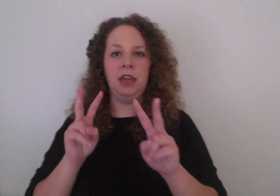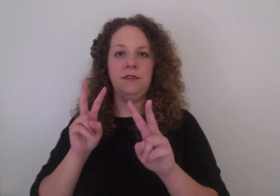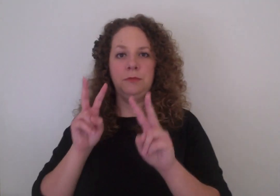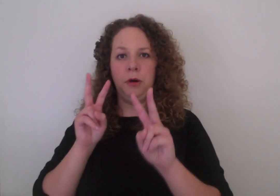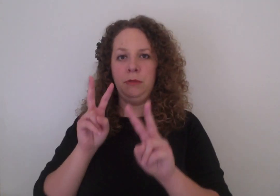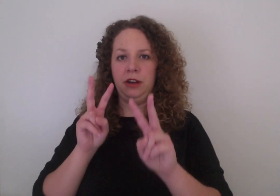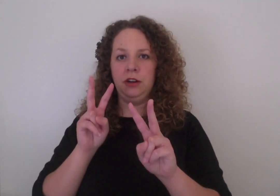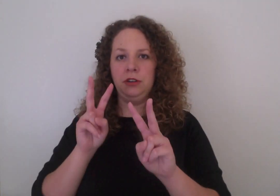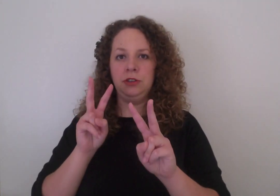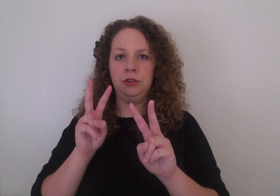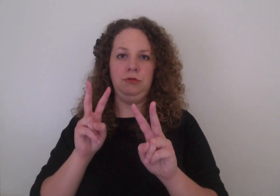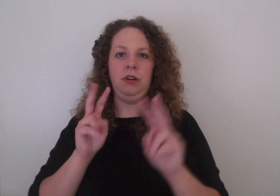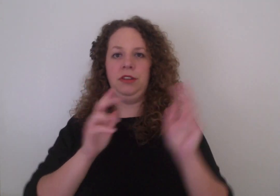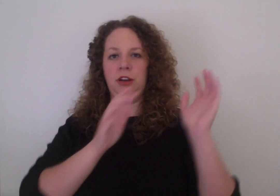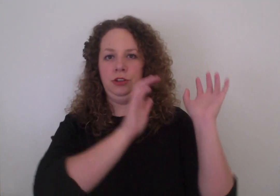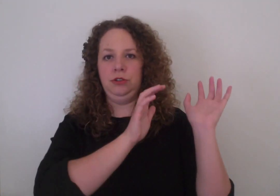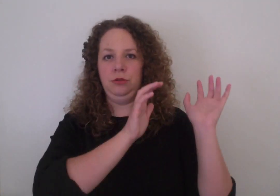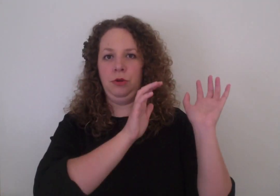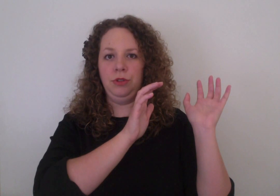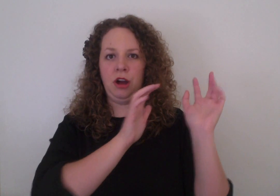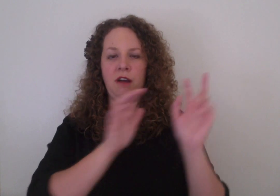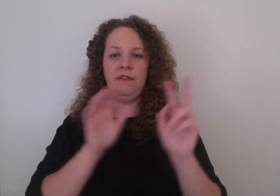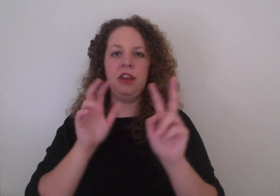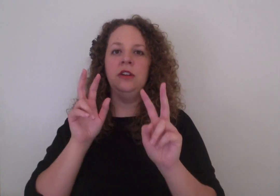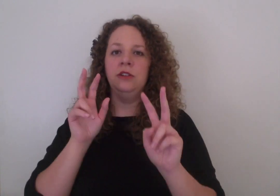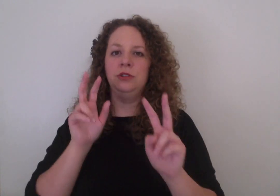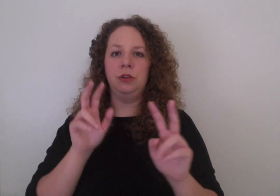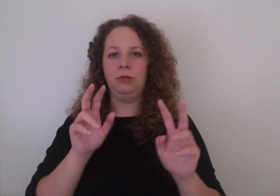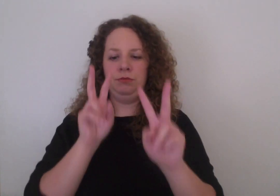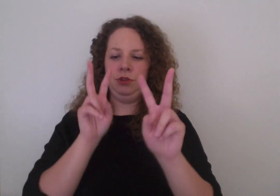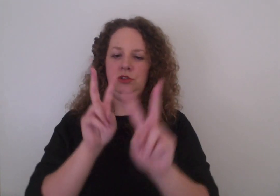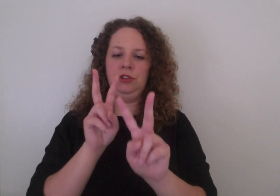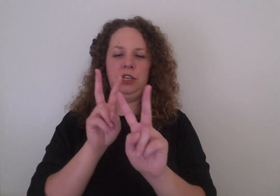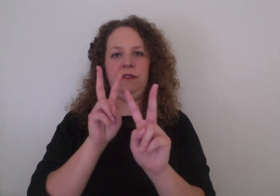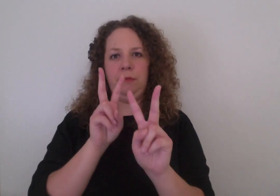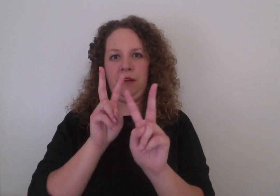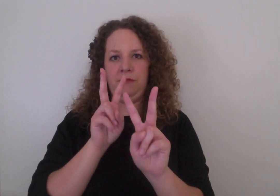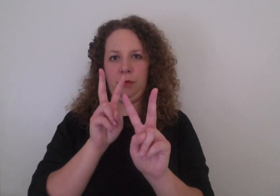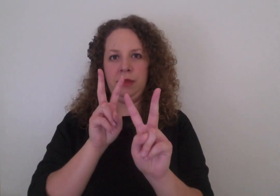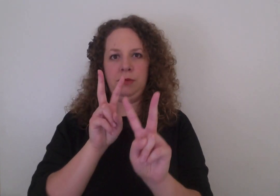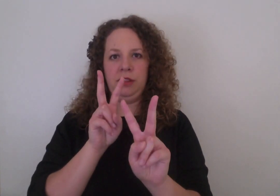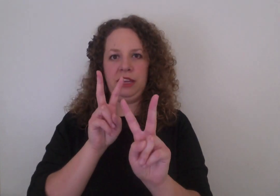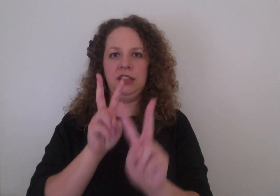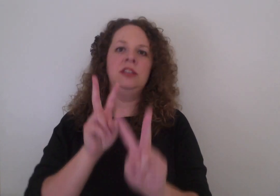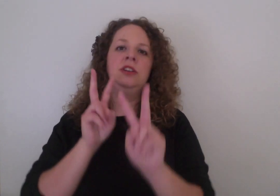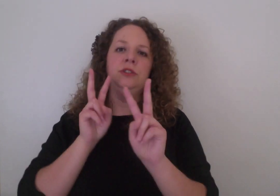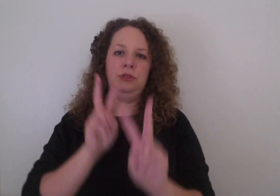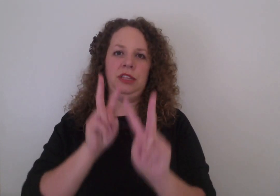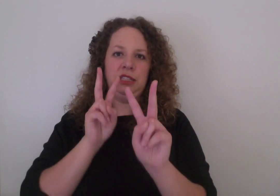the pallbearers who are there to hold the coffin, so usually you have about 4 people like this, so that's the